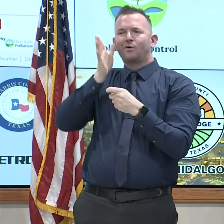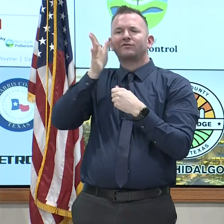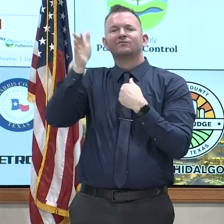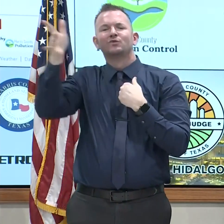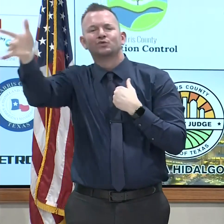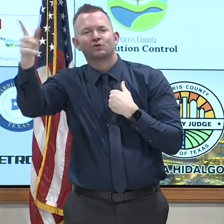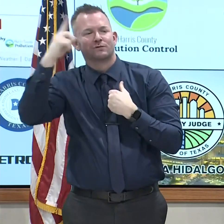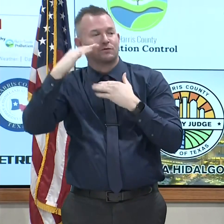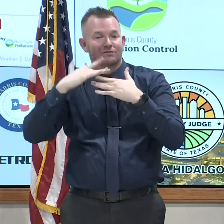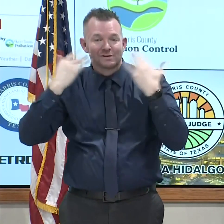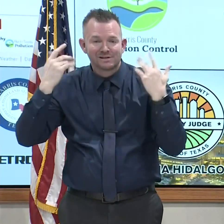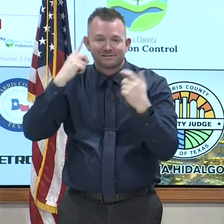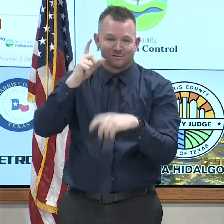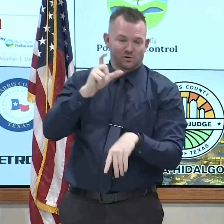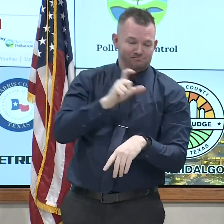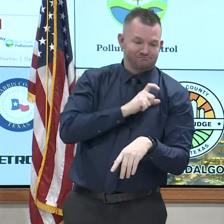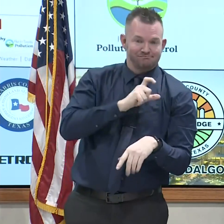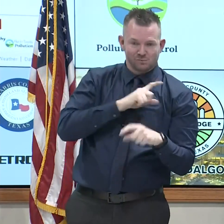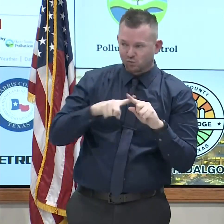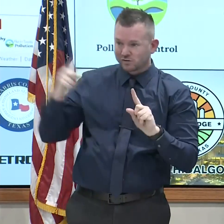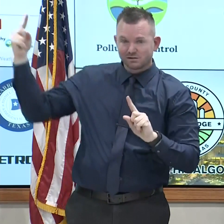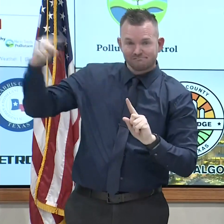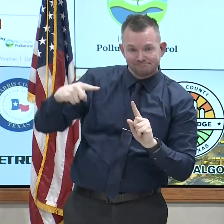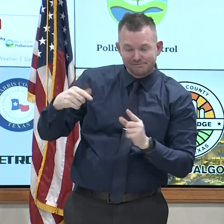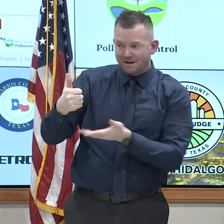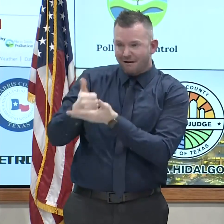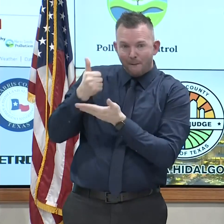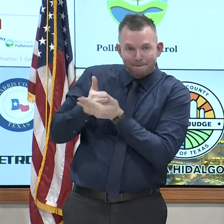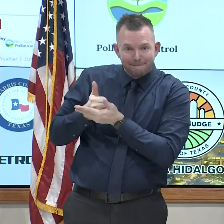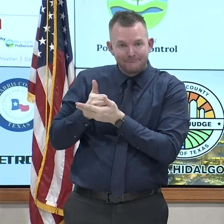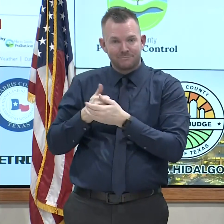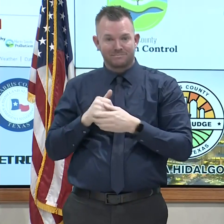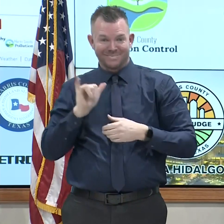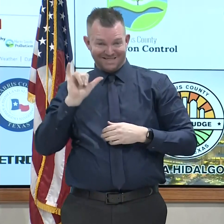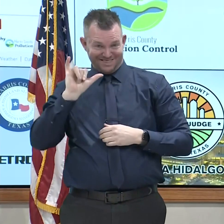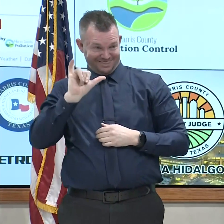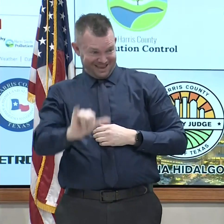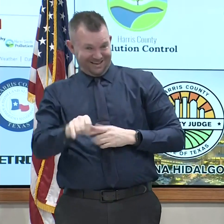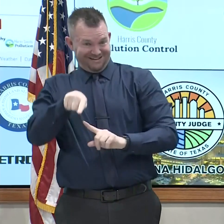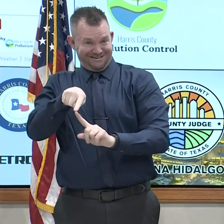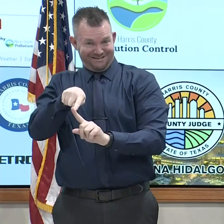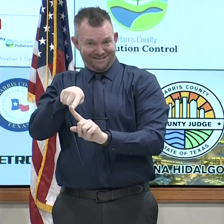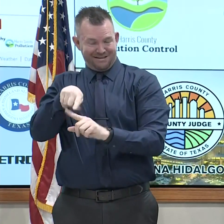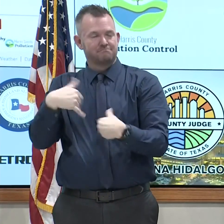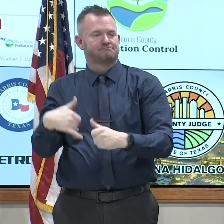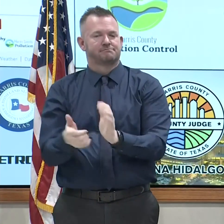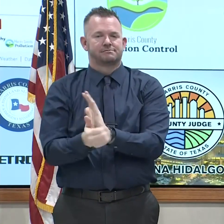to arrive. Those things I am good at. And that's why